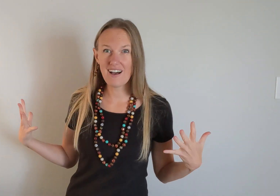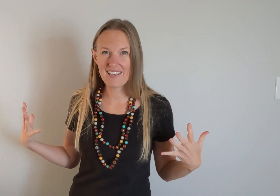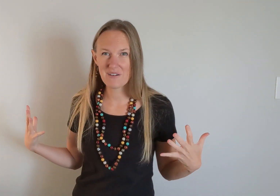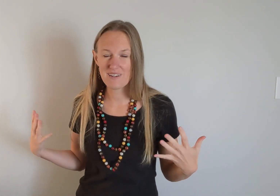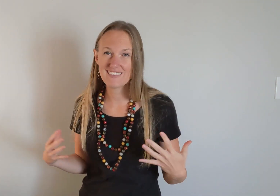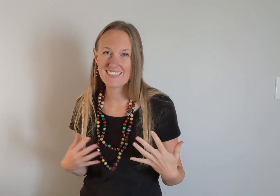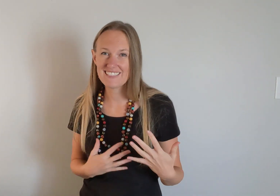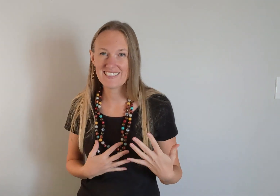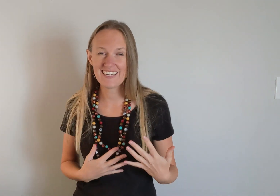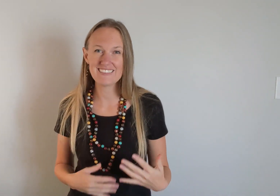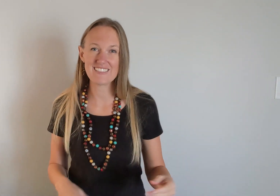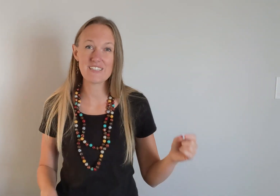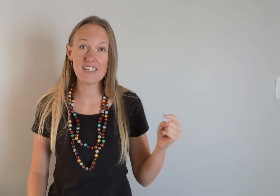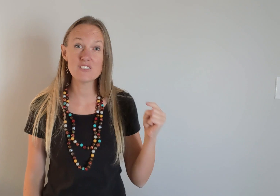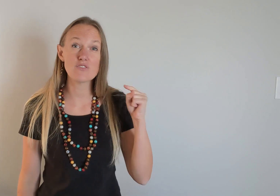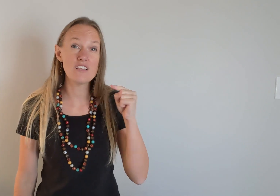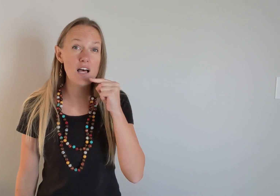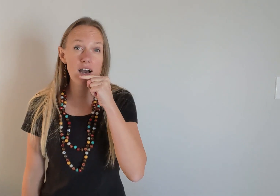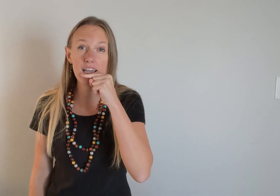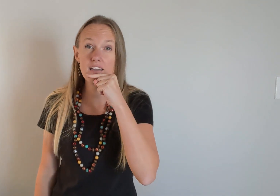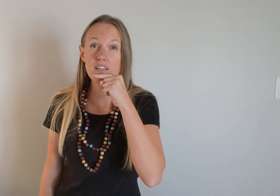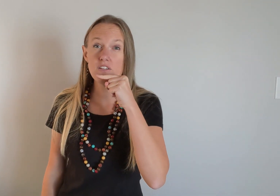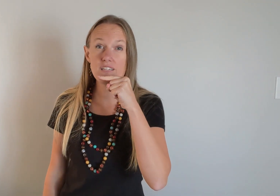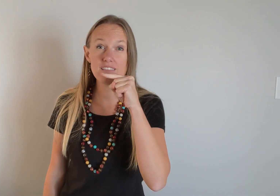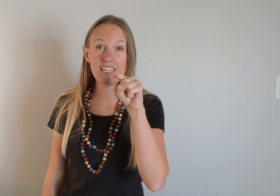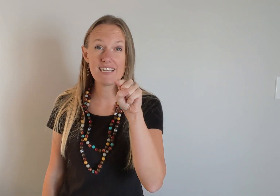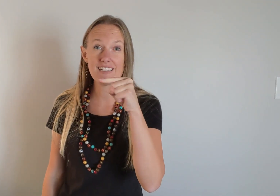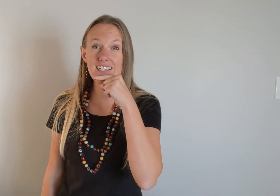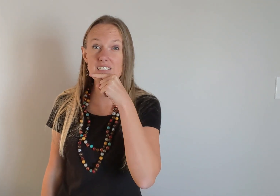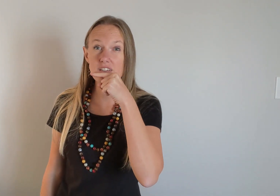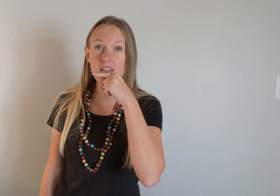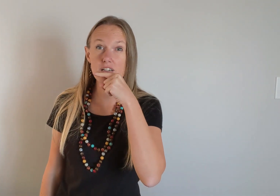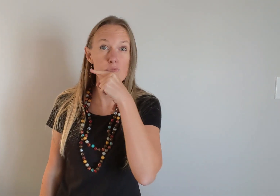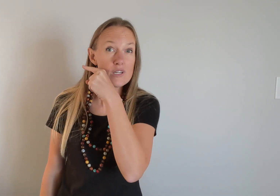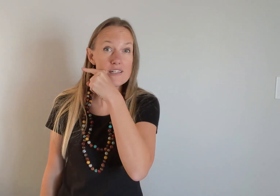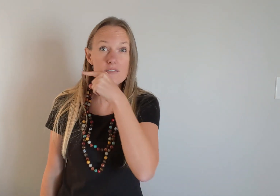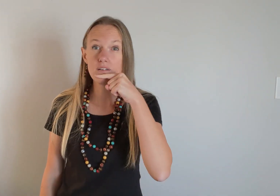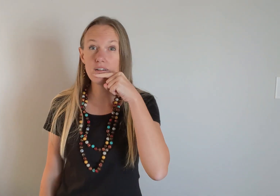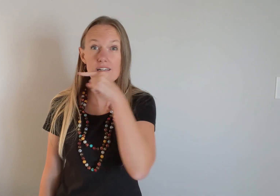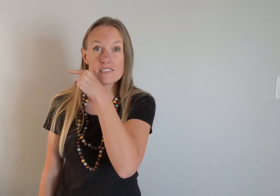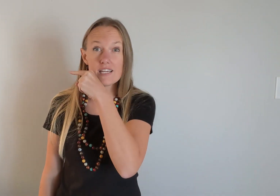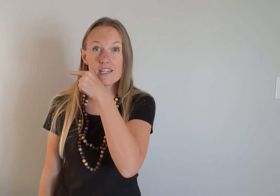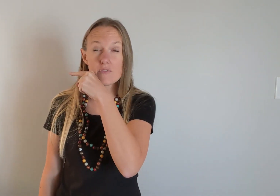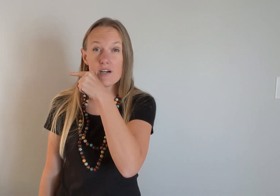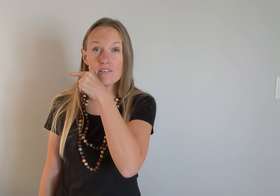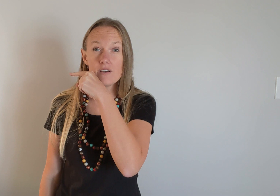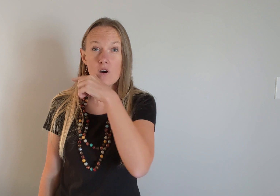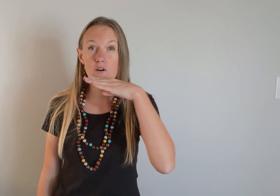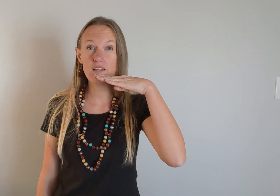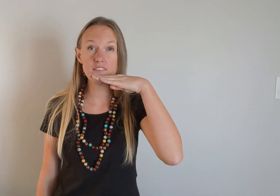lie that Satan tells us, okay? So for lie, you either take your index finger and point it right at the side of your mouth, or you can also